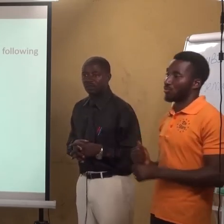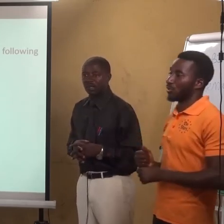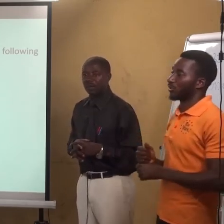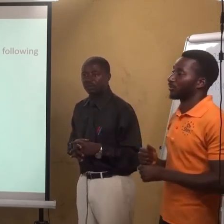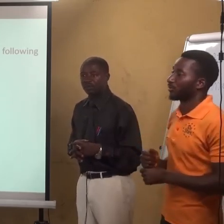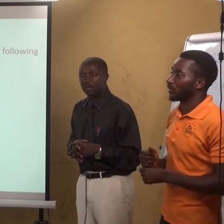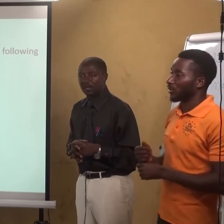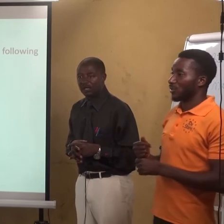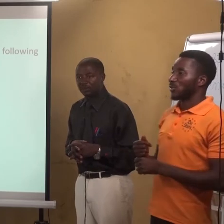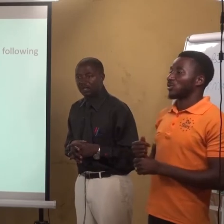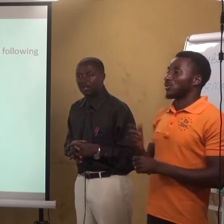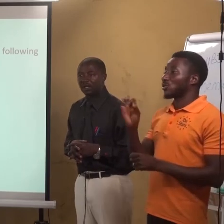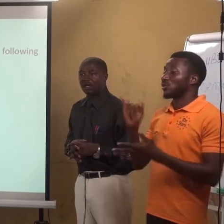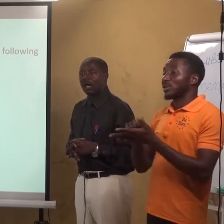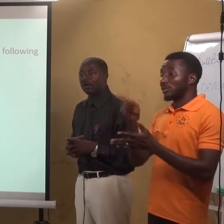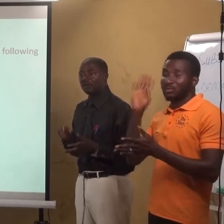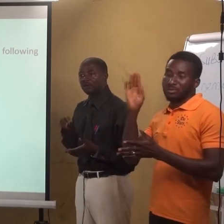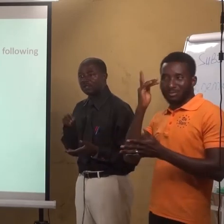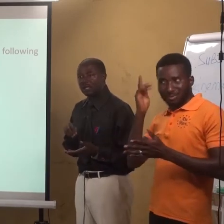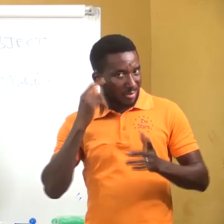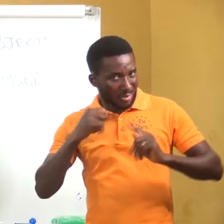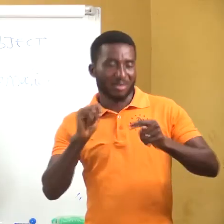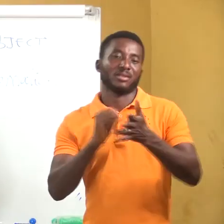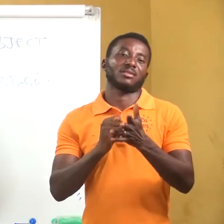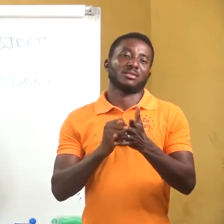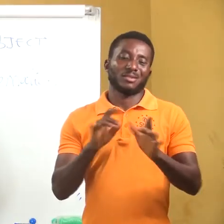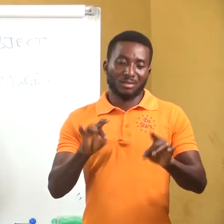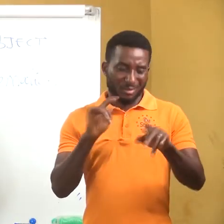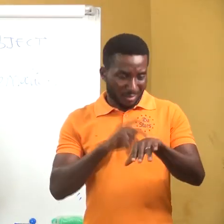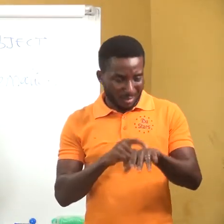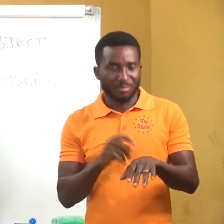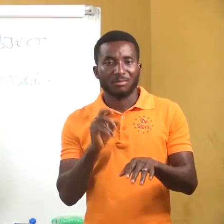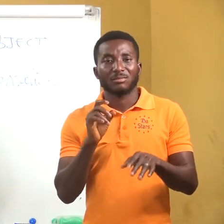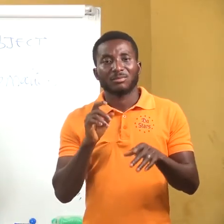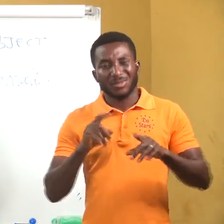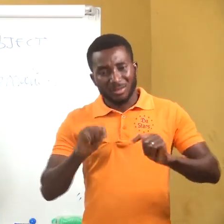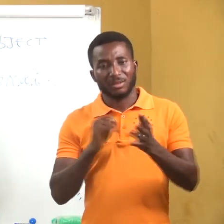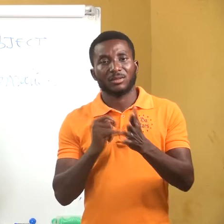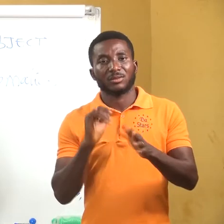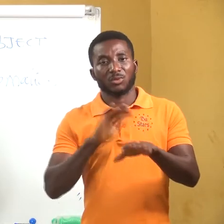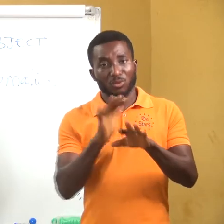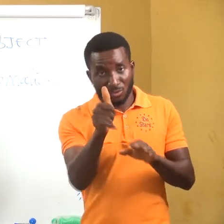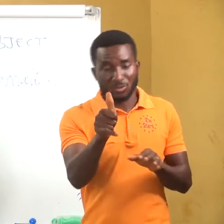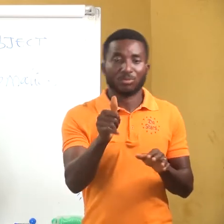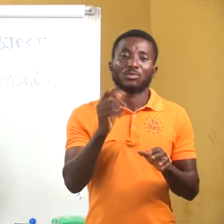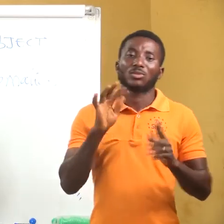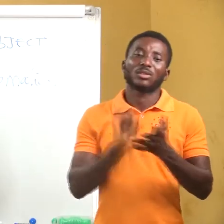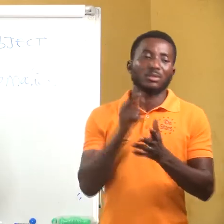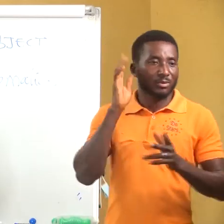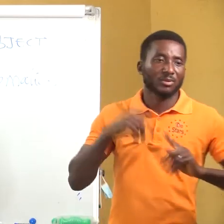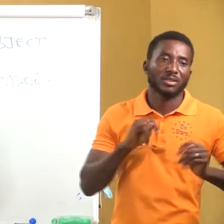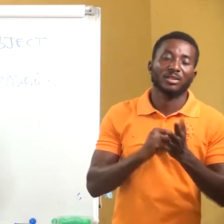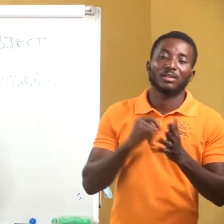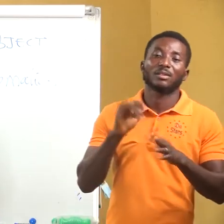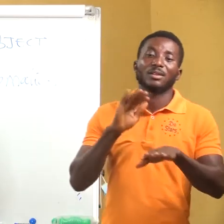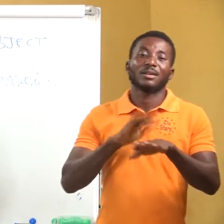fellow student, I must give you an assignment, and you must take time to revise this assignment, because in mathematics, you must do